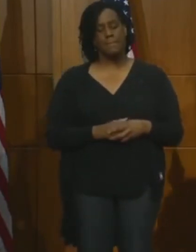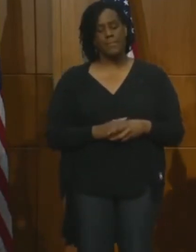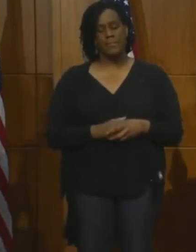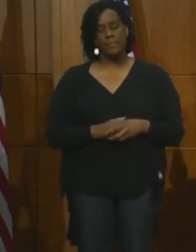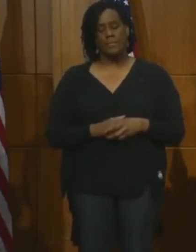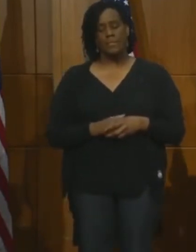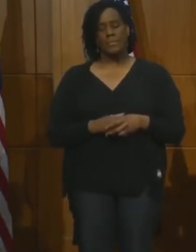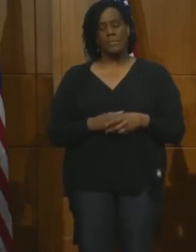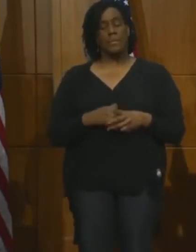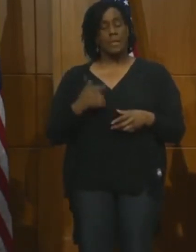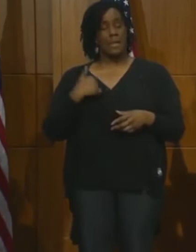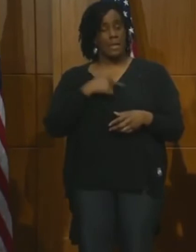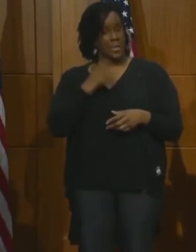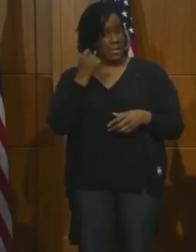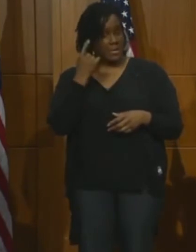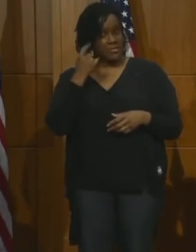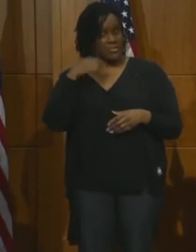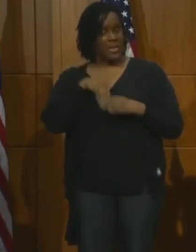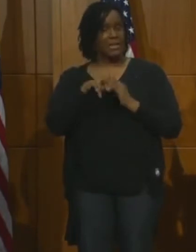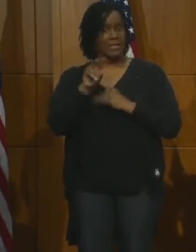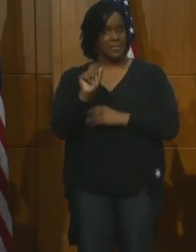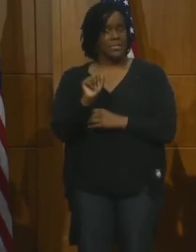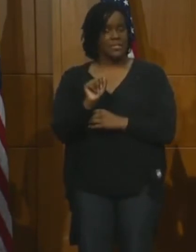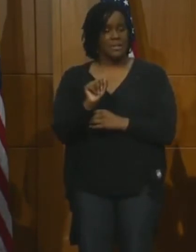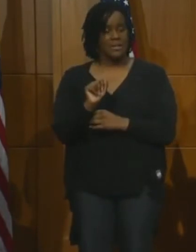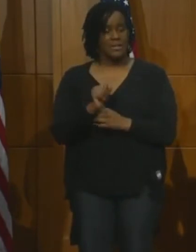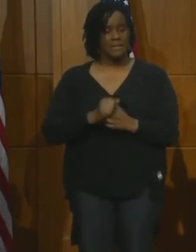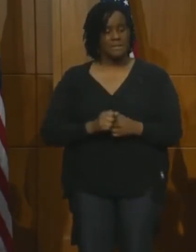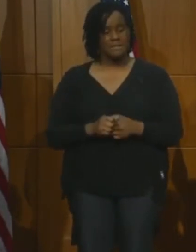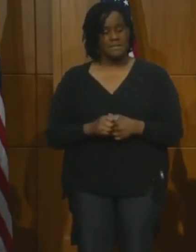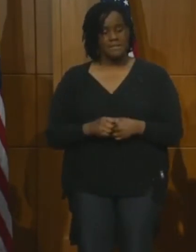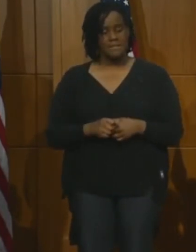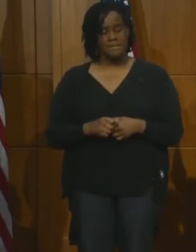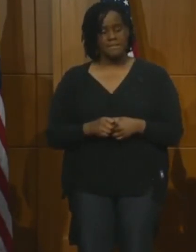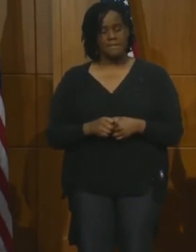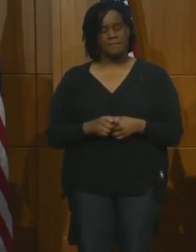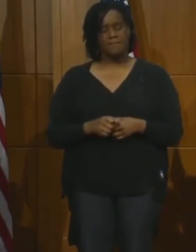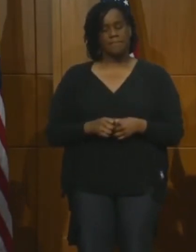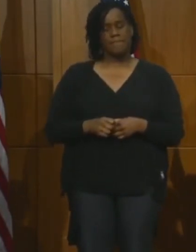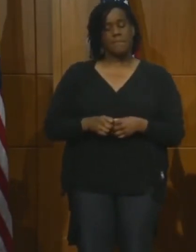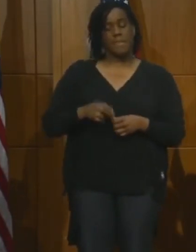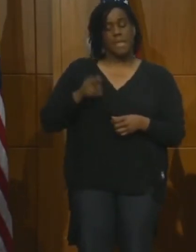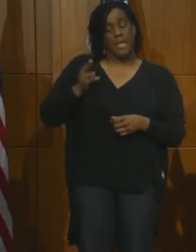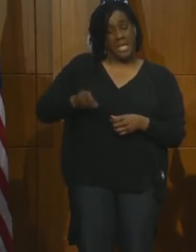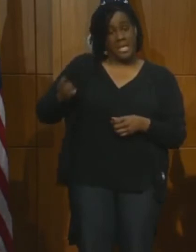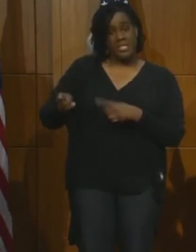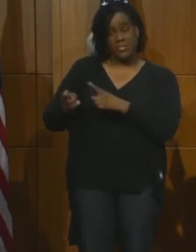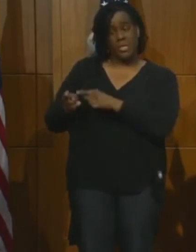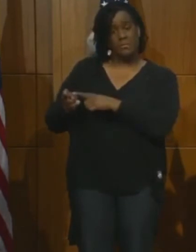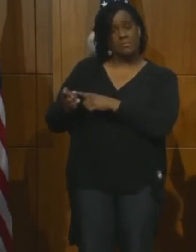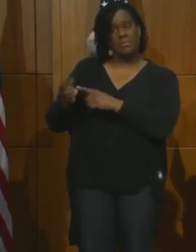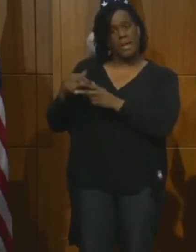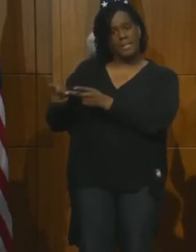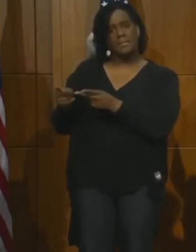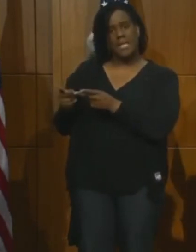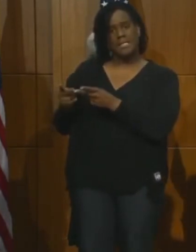That we understand here in Virginia that history has its place, but we don't believe